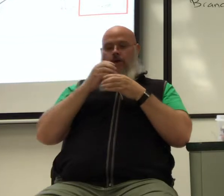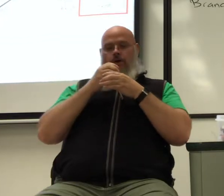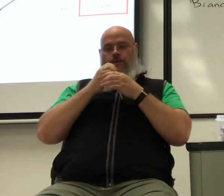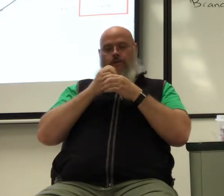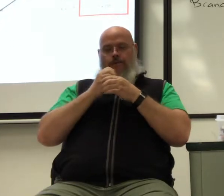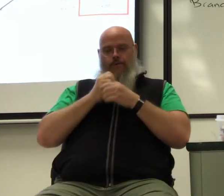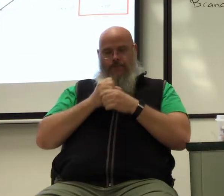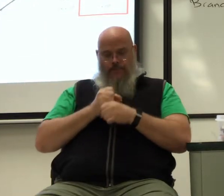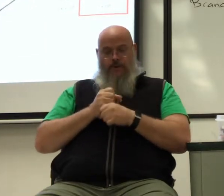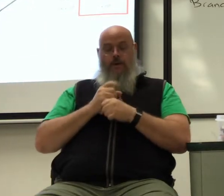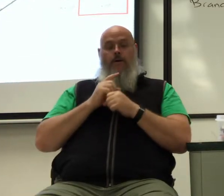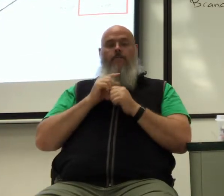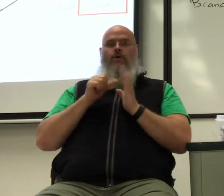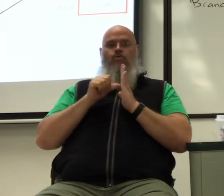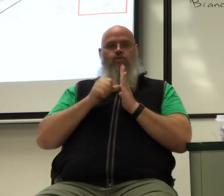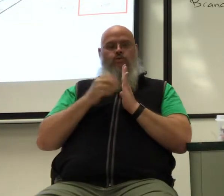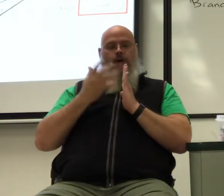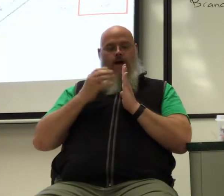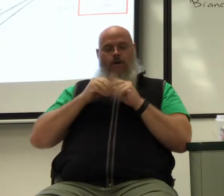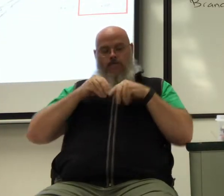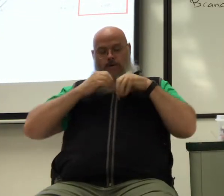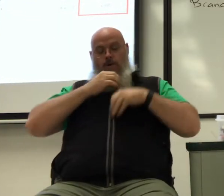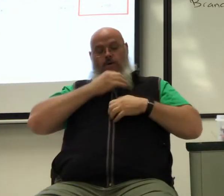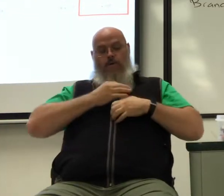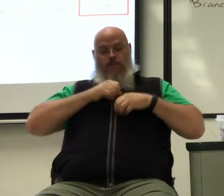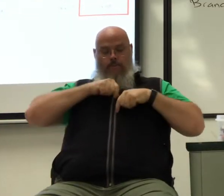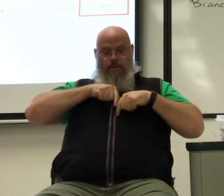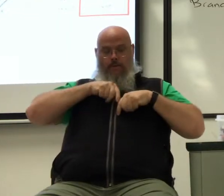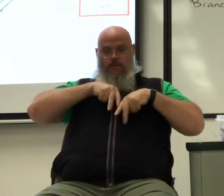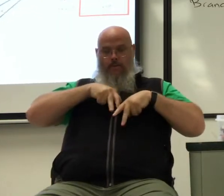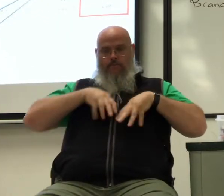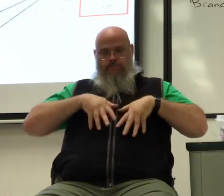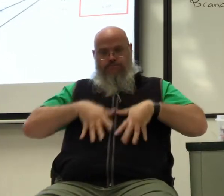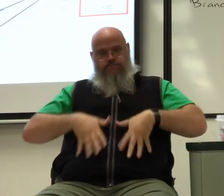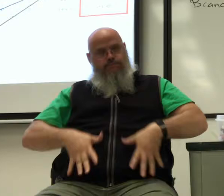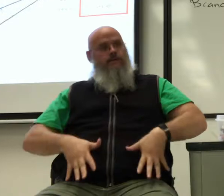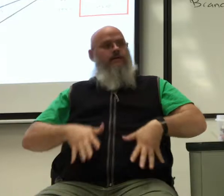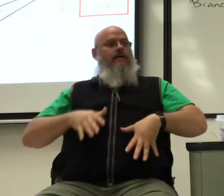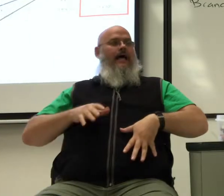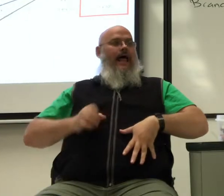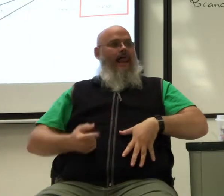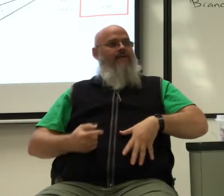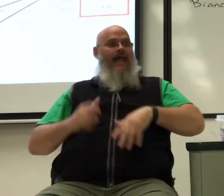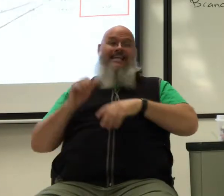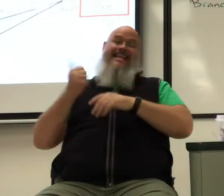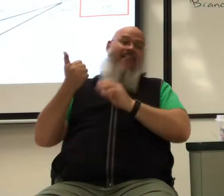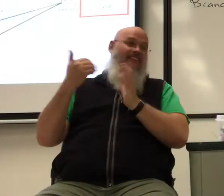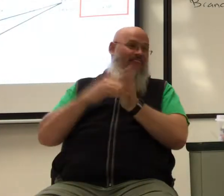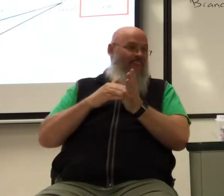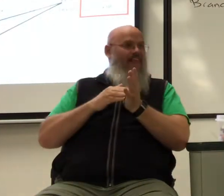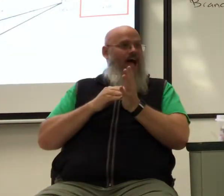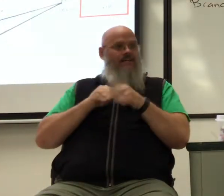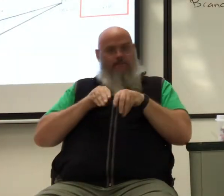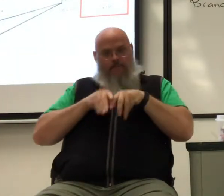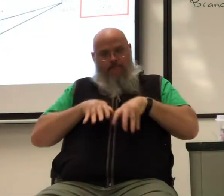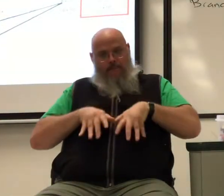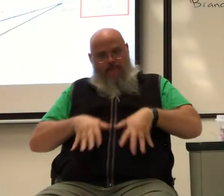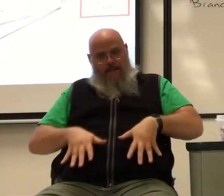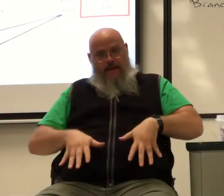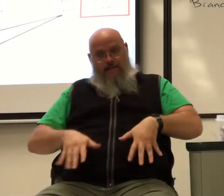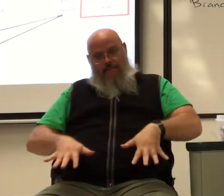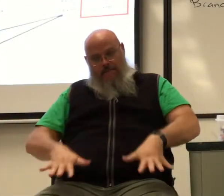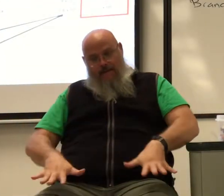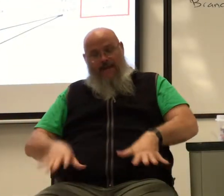what's more impressive is how numerous they are. You get to the 11th division, you're up to like 10,000. Here you're up to 80